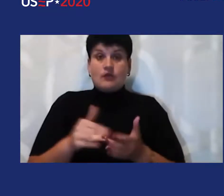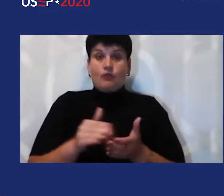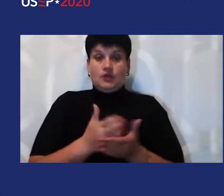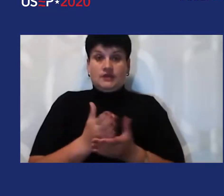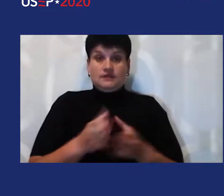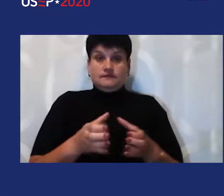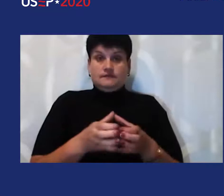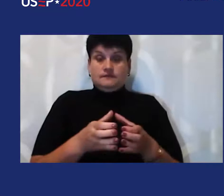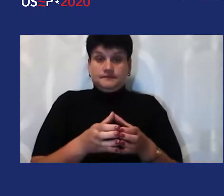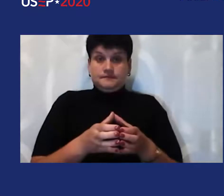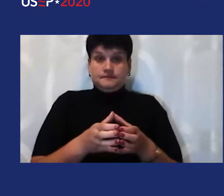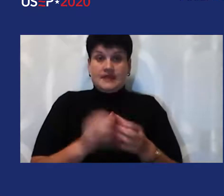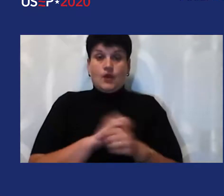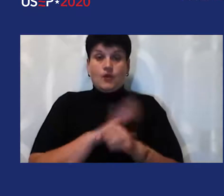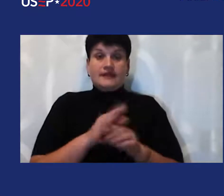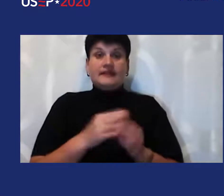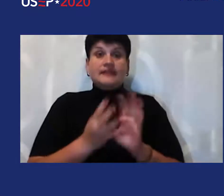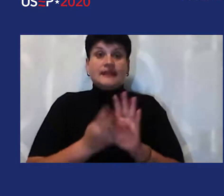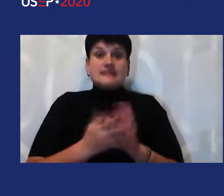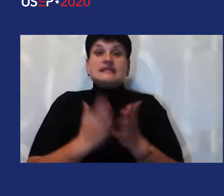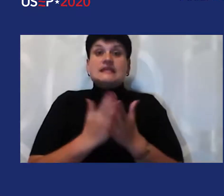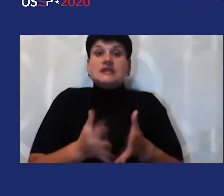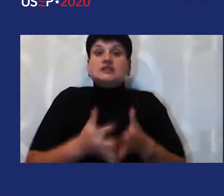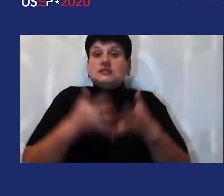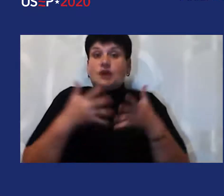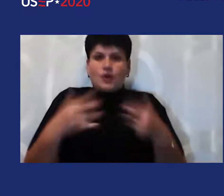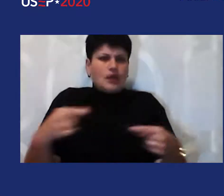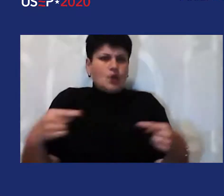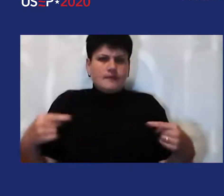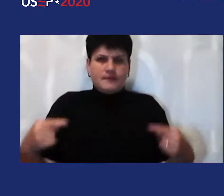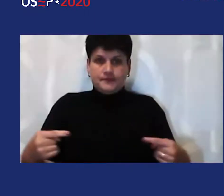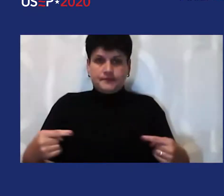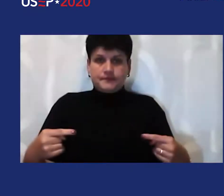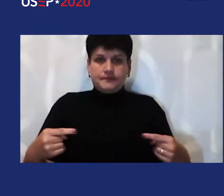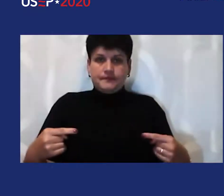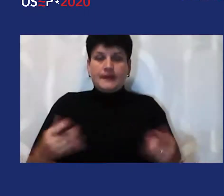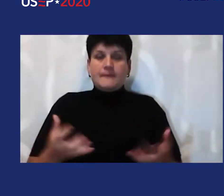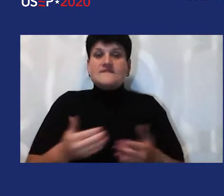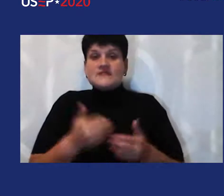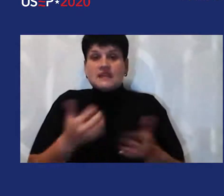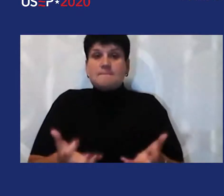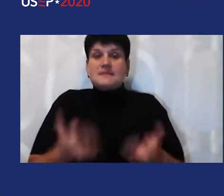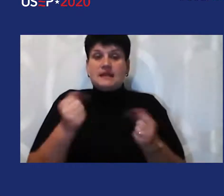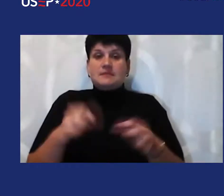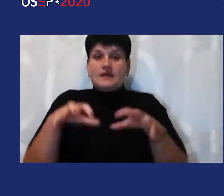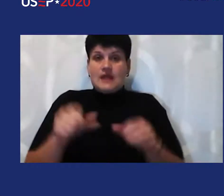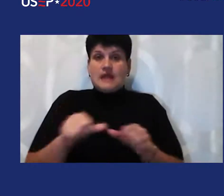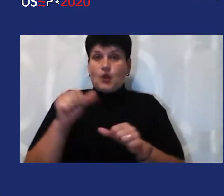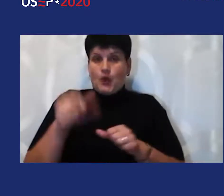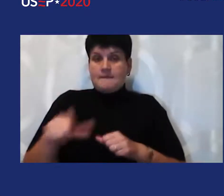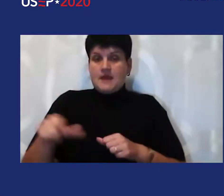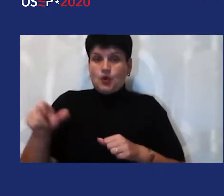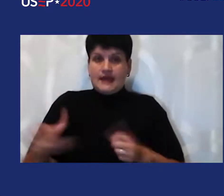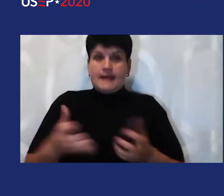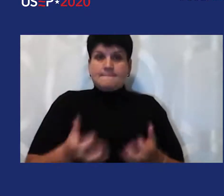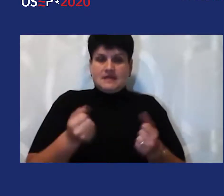against the COVID restrictions, and the nature of response as demonstrated